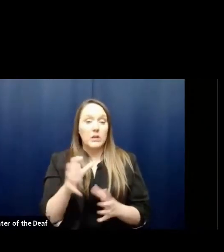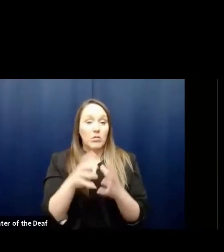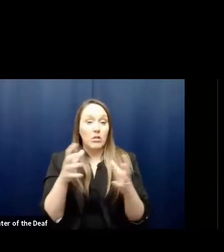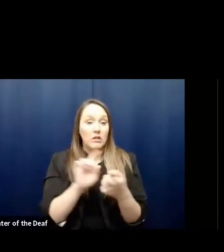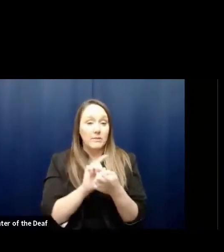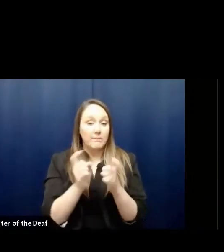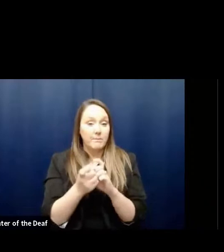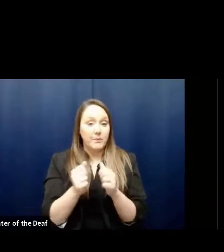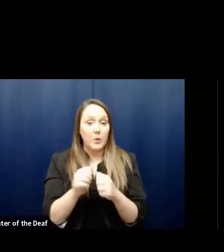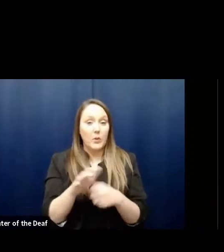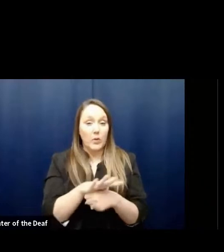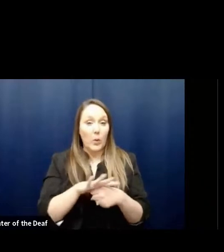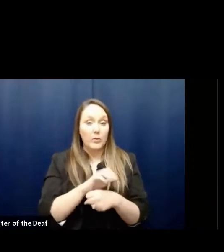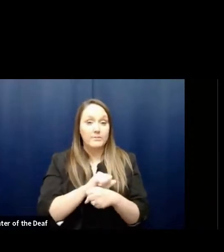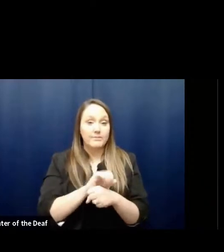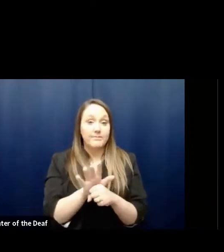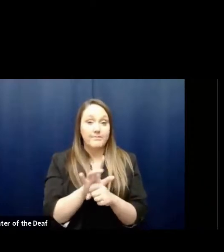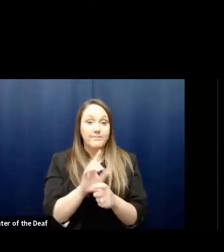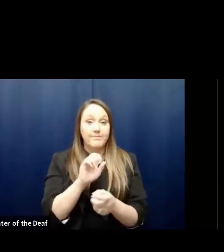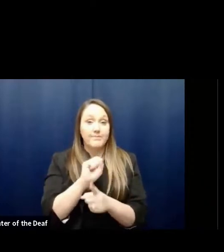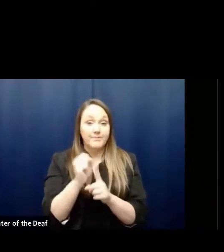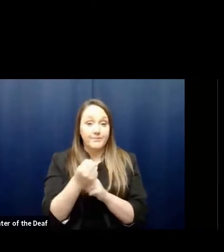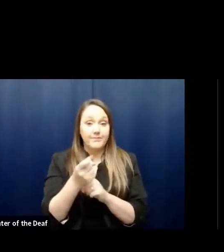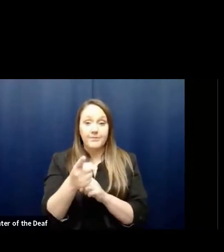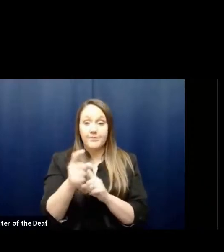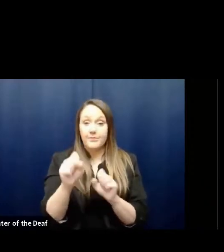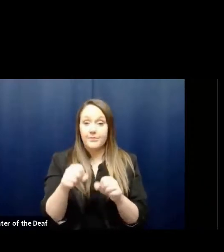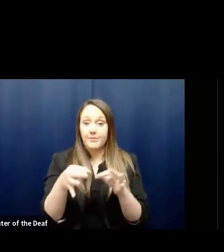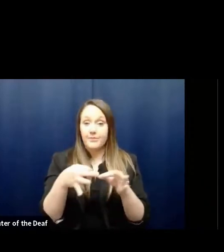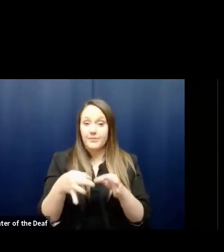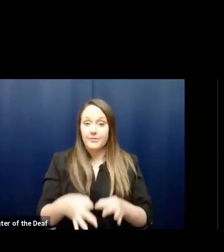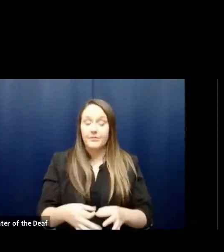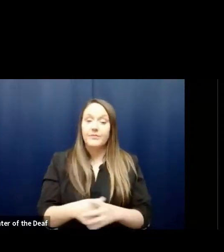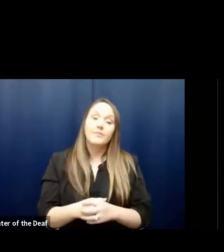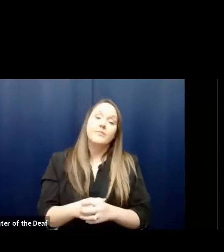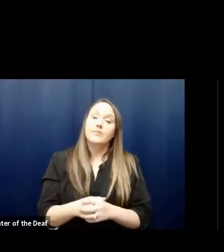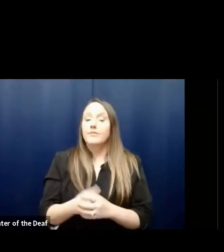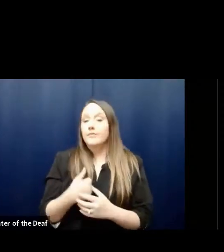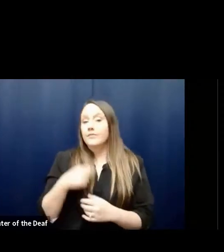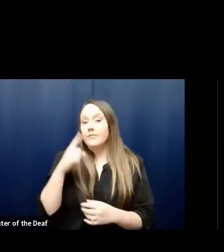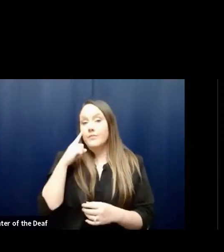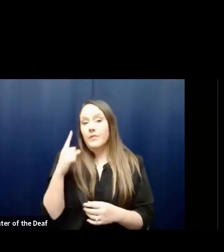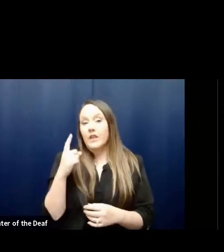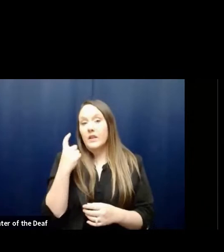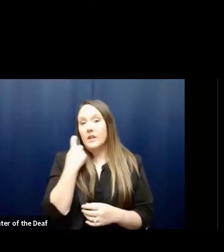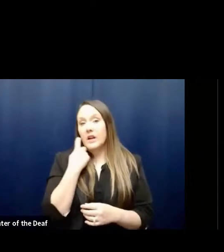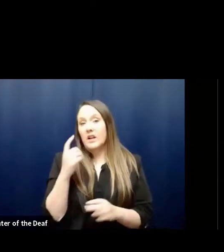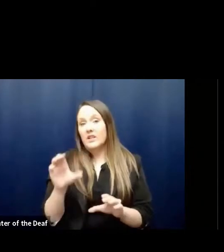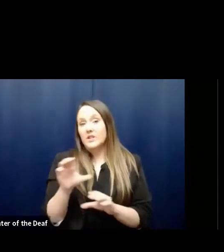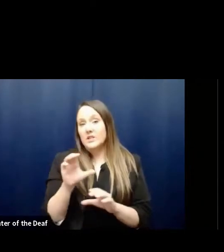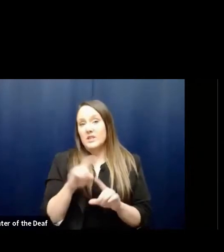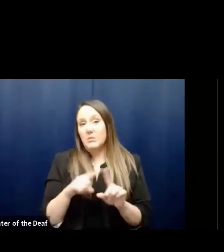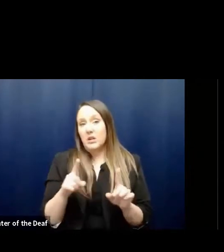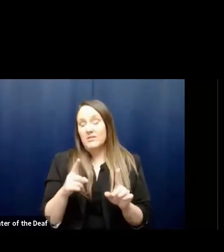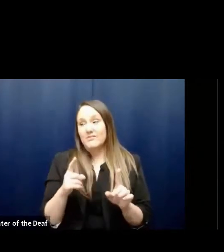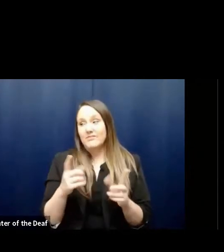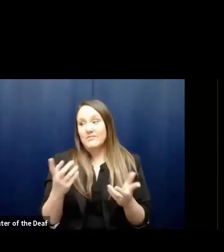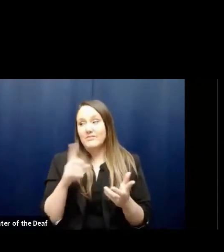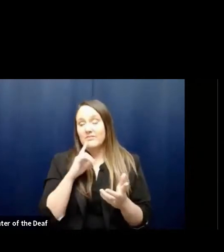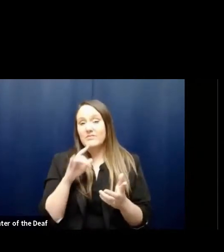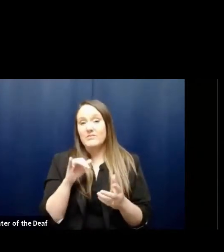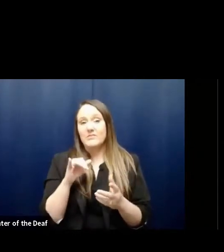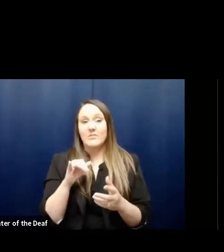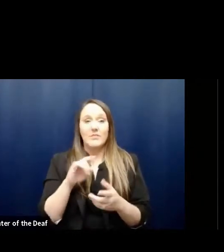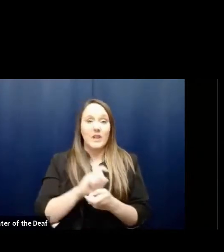of the local COVID situation. Mm-hmm. Can you speak to that at all? Well, I think I just did, but it's really about the change, and